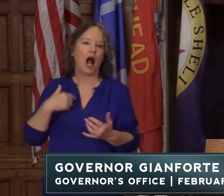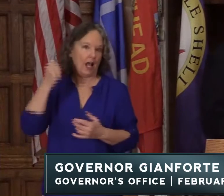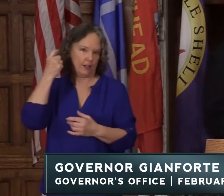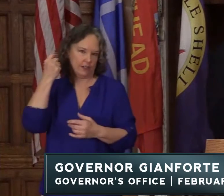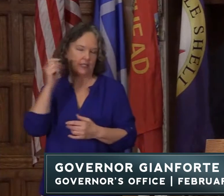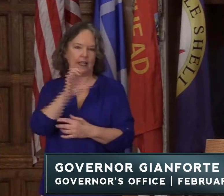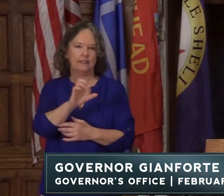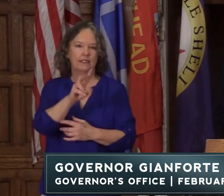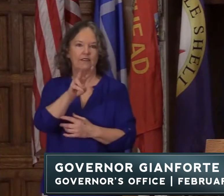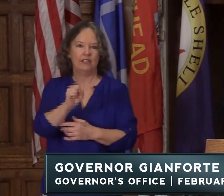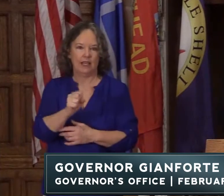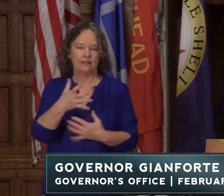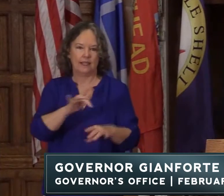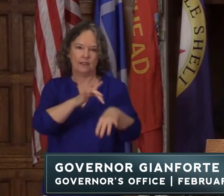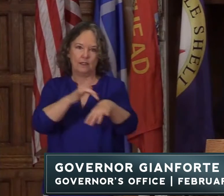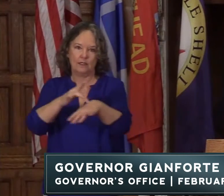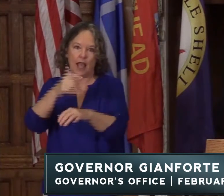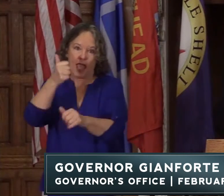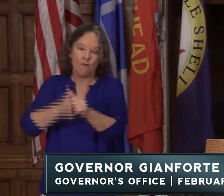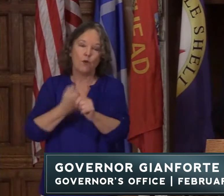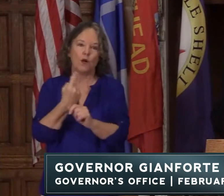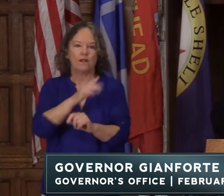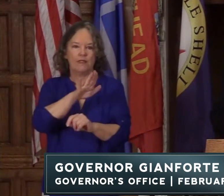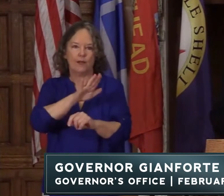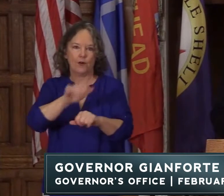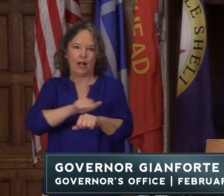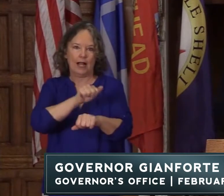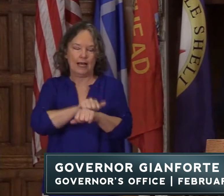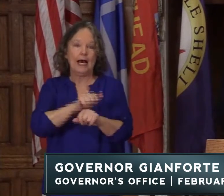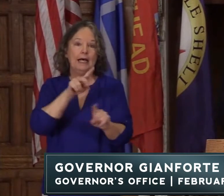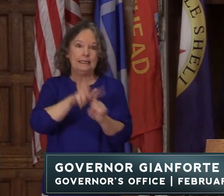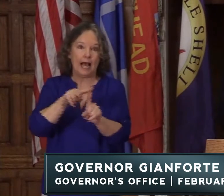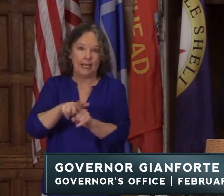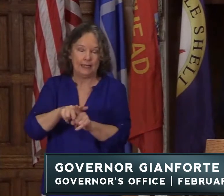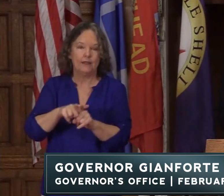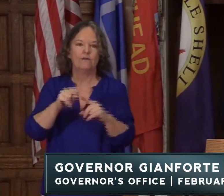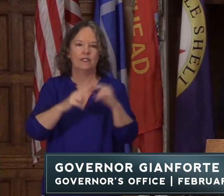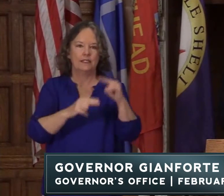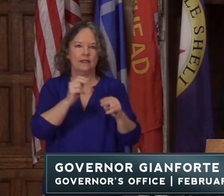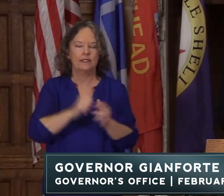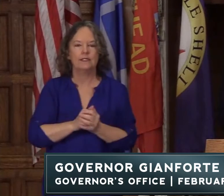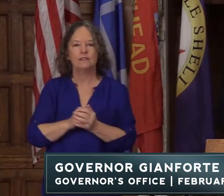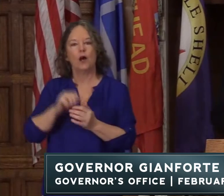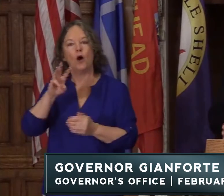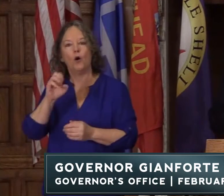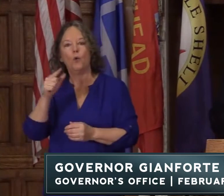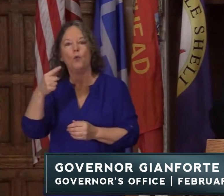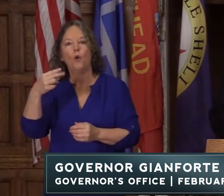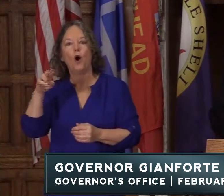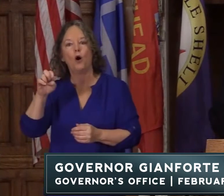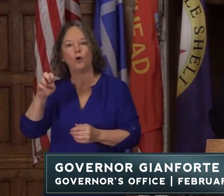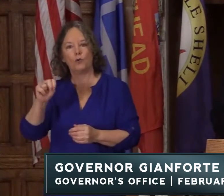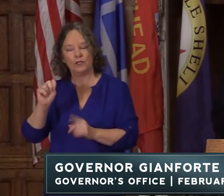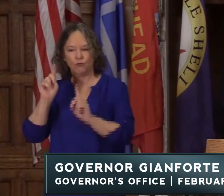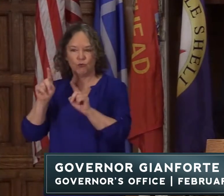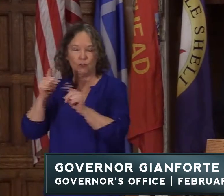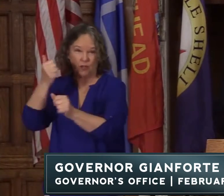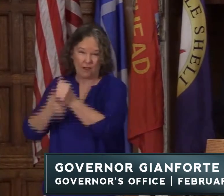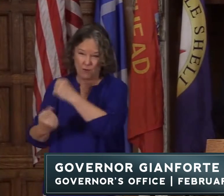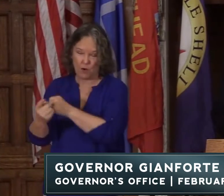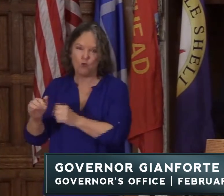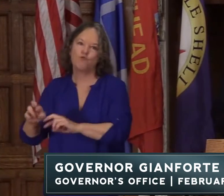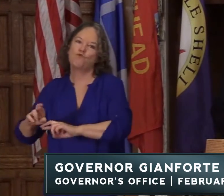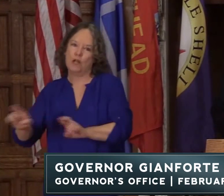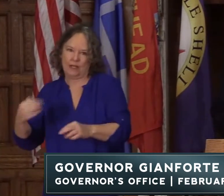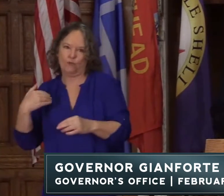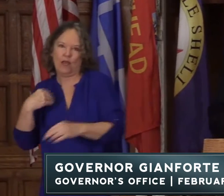understand CVS has been to every one of their assigned facilities. Walgreens has been to every one that was ready to have a clinic.